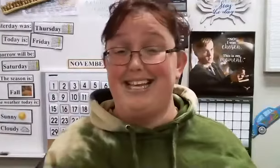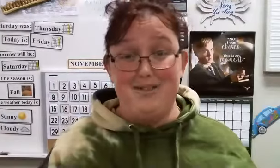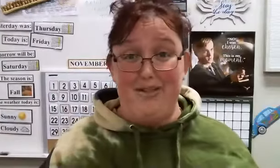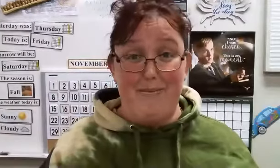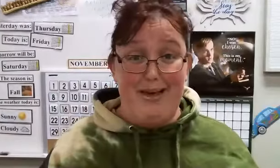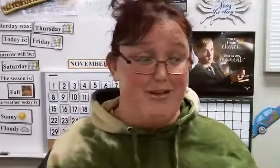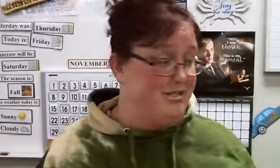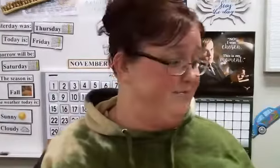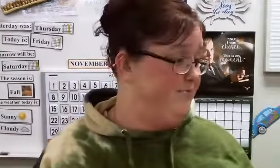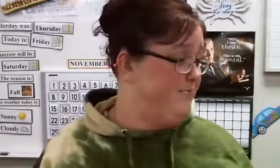that's all that matters.